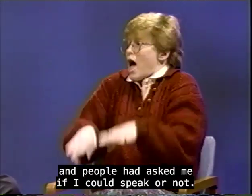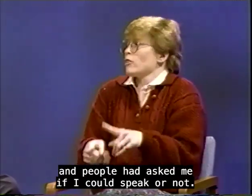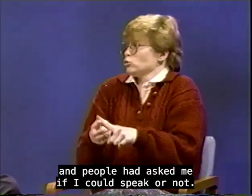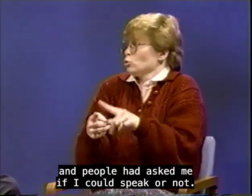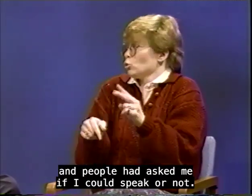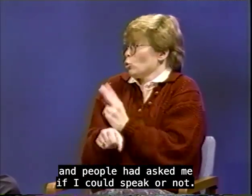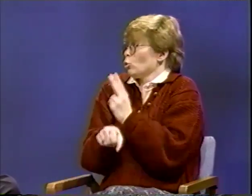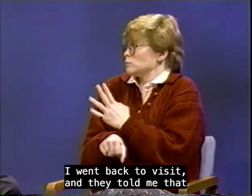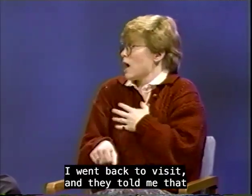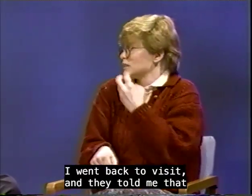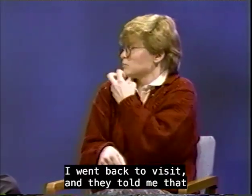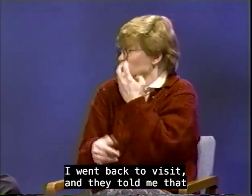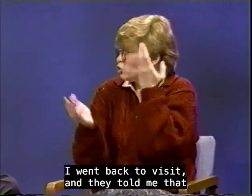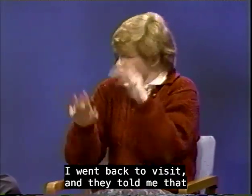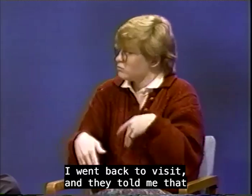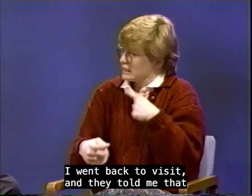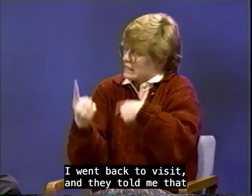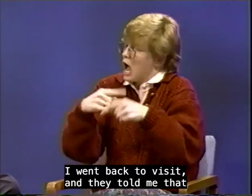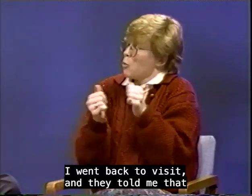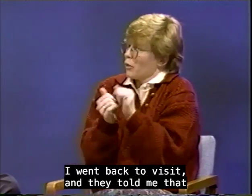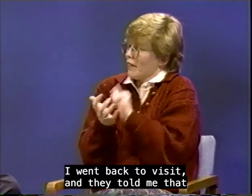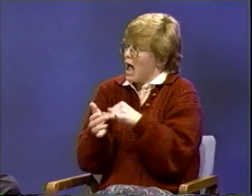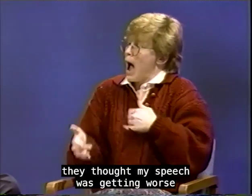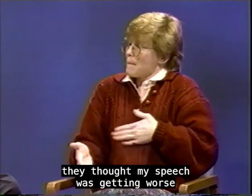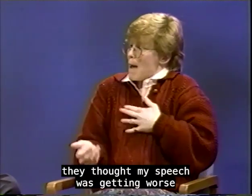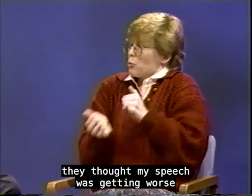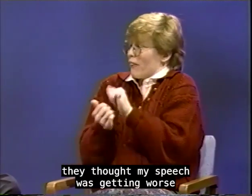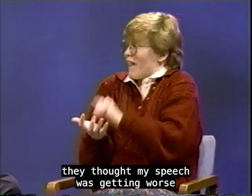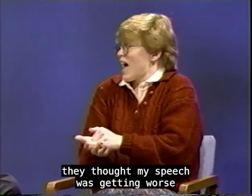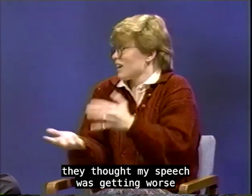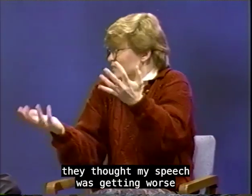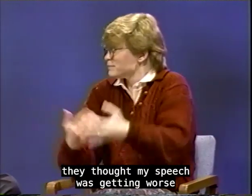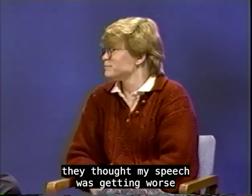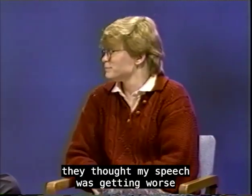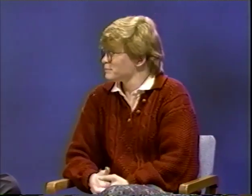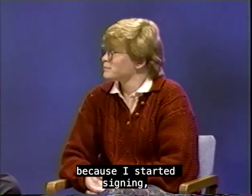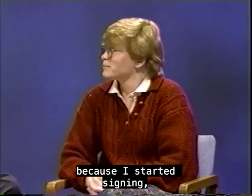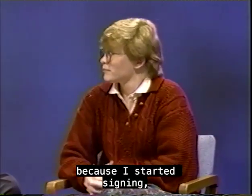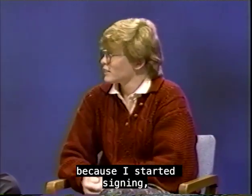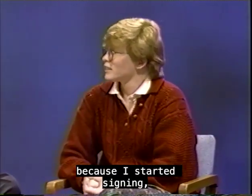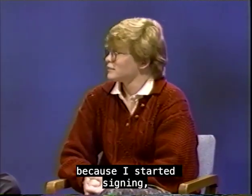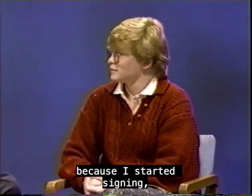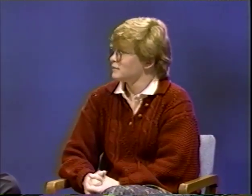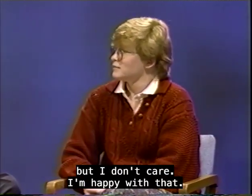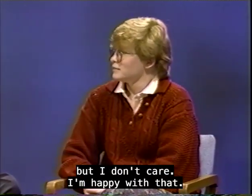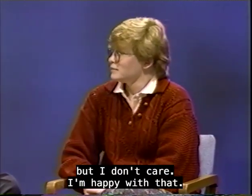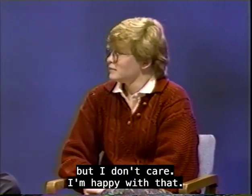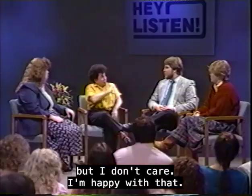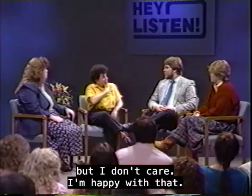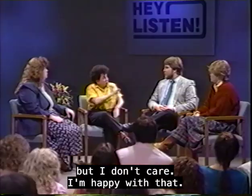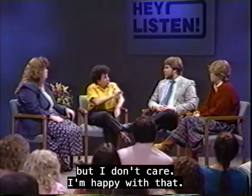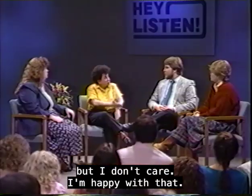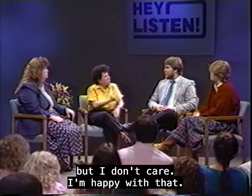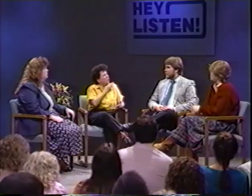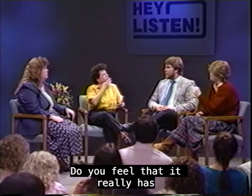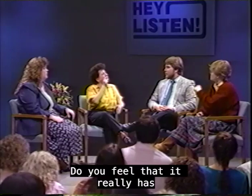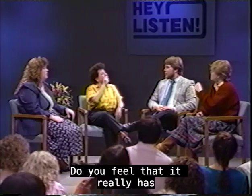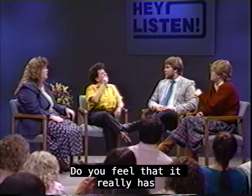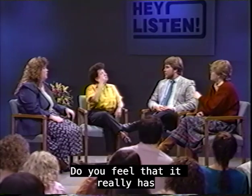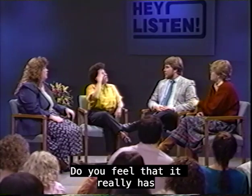could speak or not. I went back to visit, and they told me that they thought my speech was getting worse because I started signing, but I don't care. I'm happy with that. Do you feel that it really